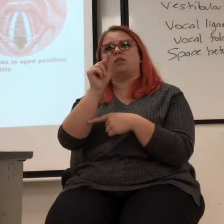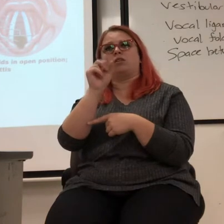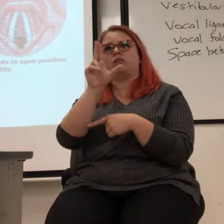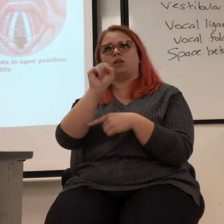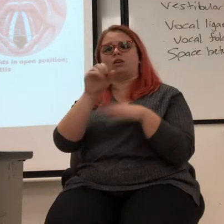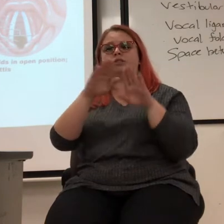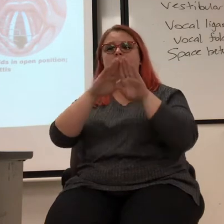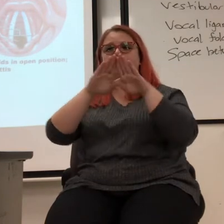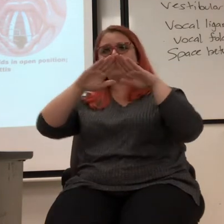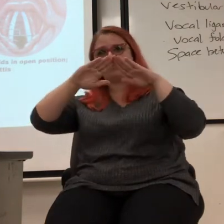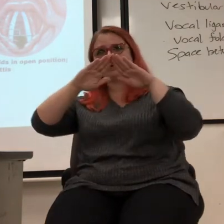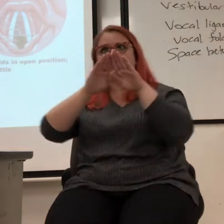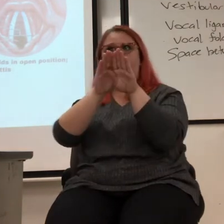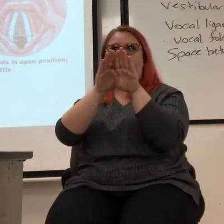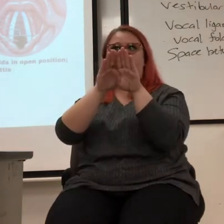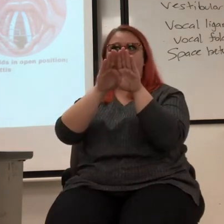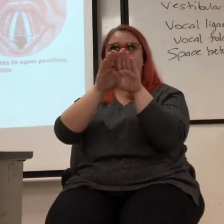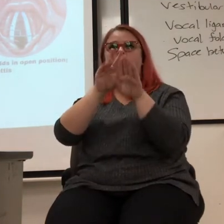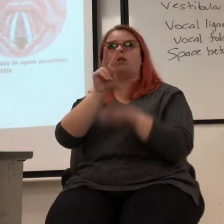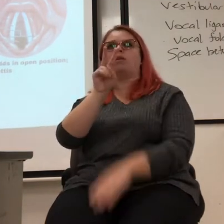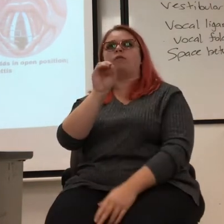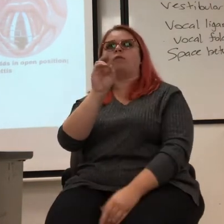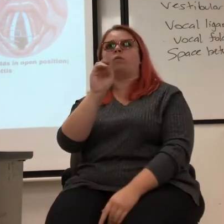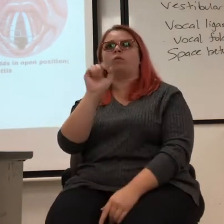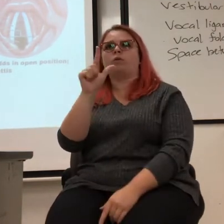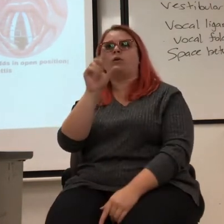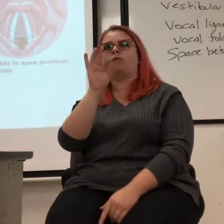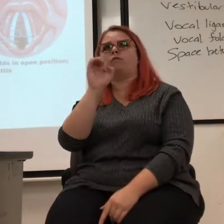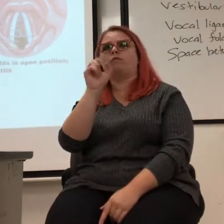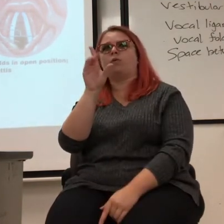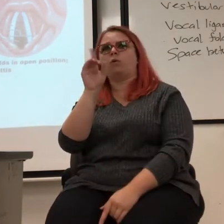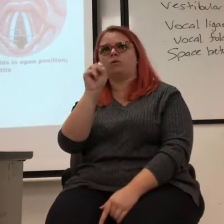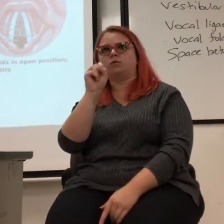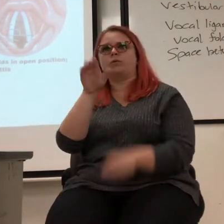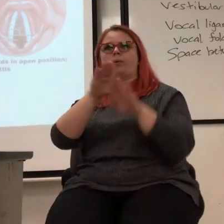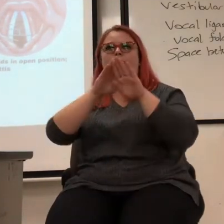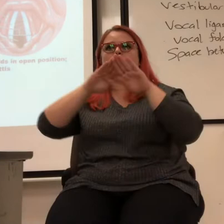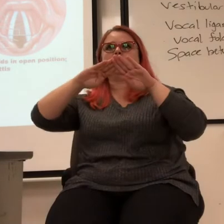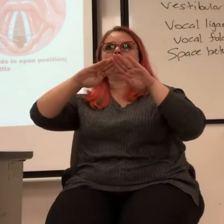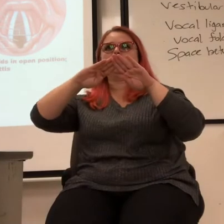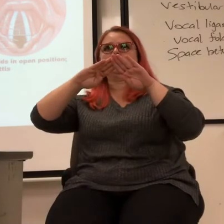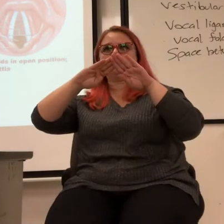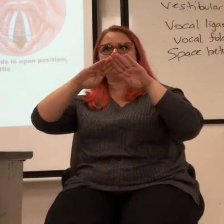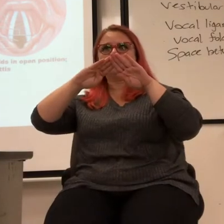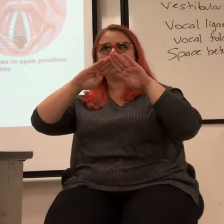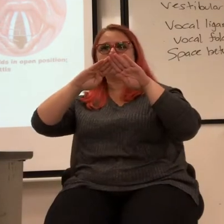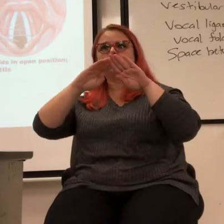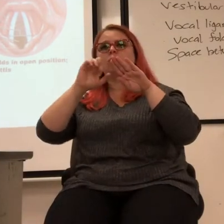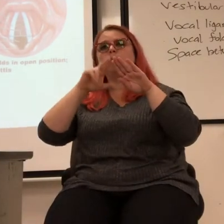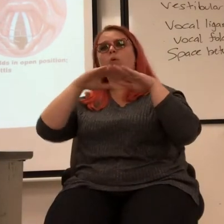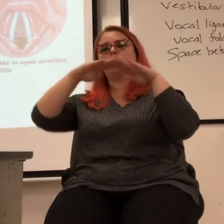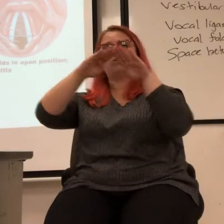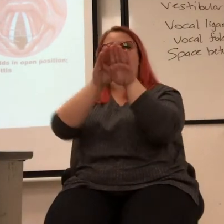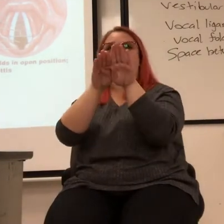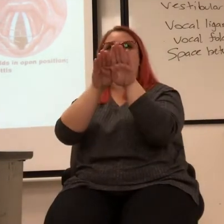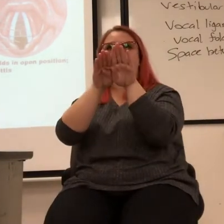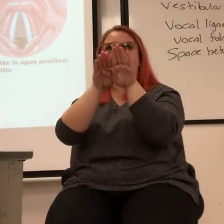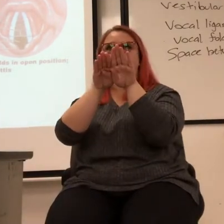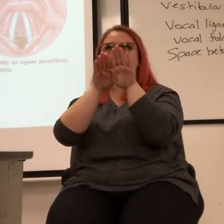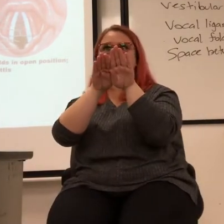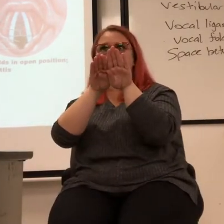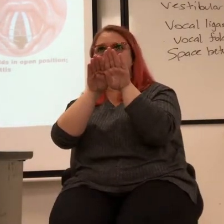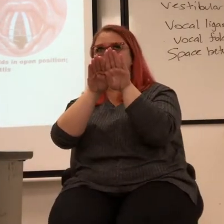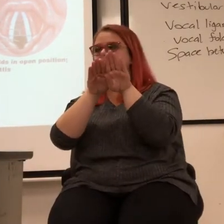basically. Vocal folds in an open position or a closed position.